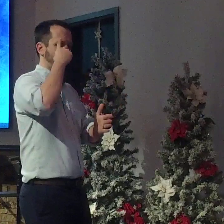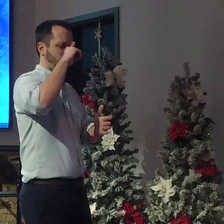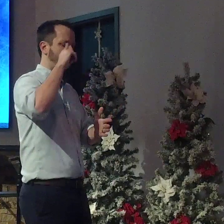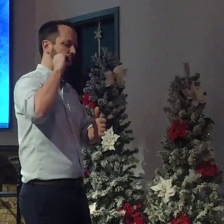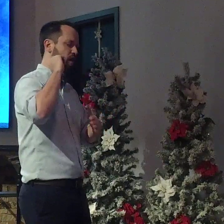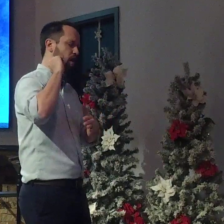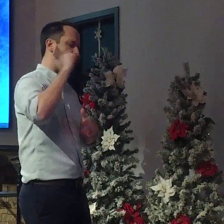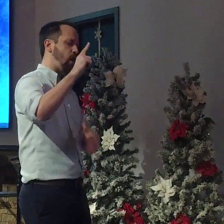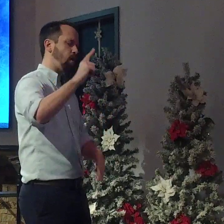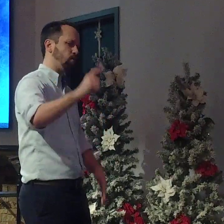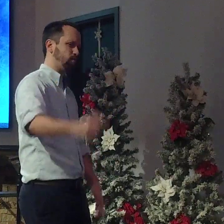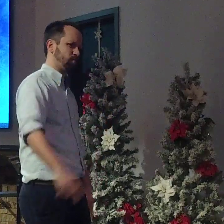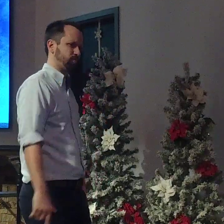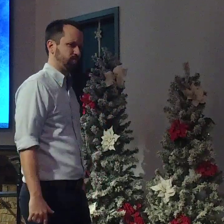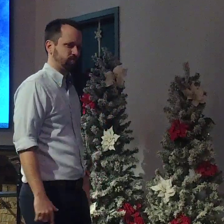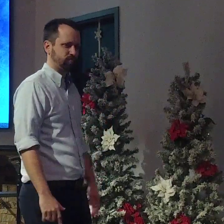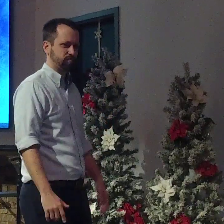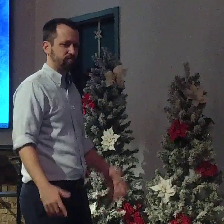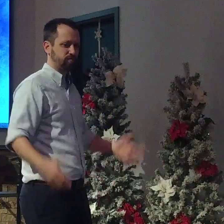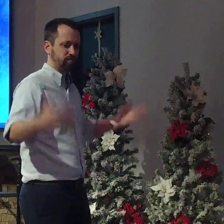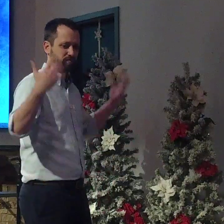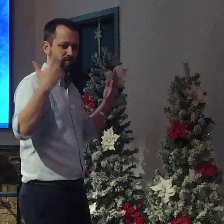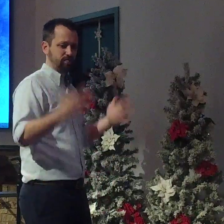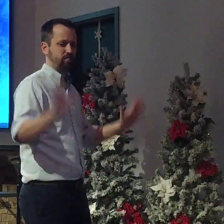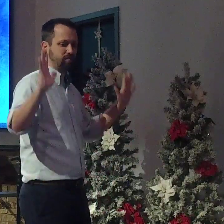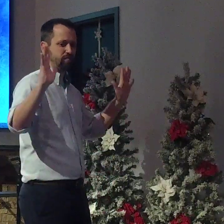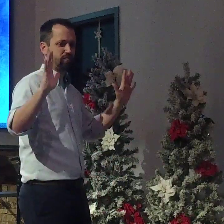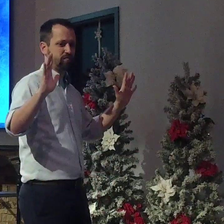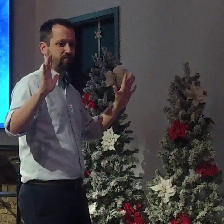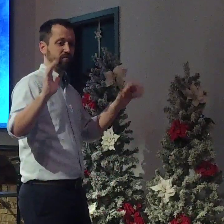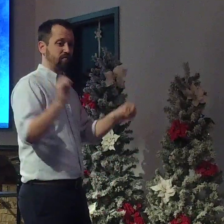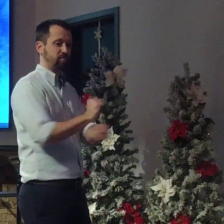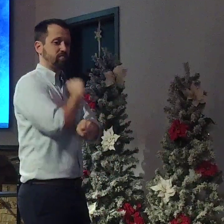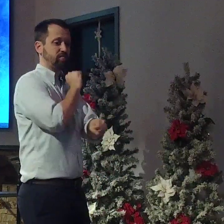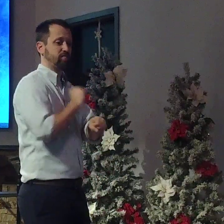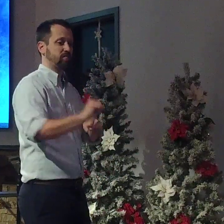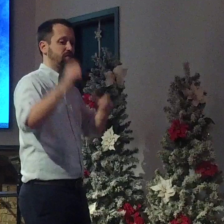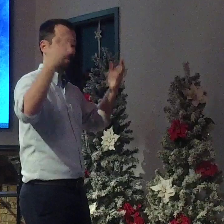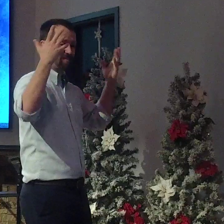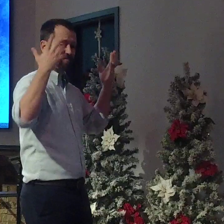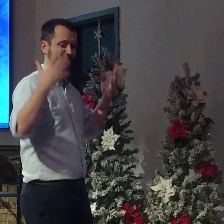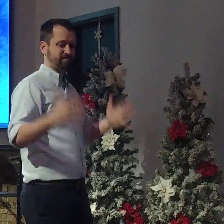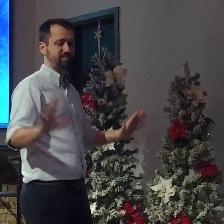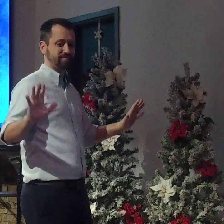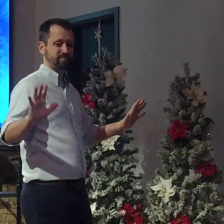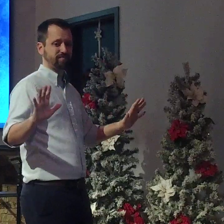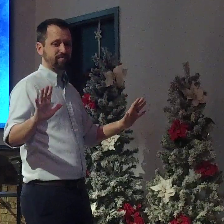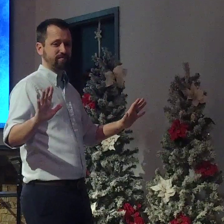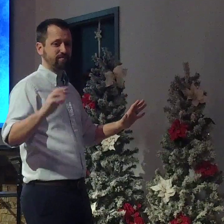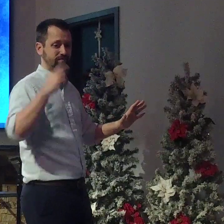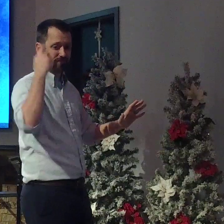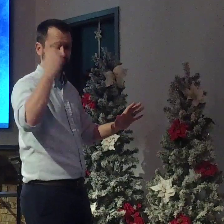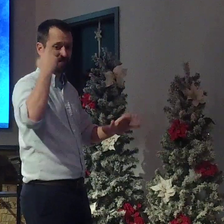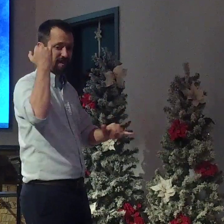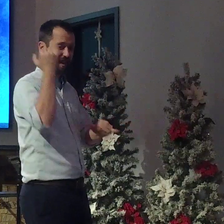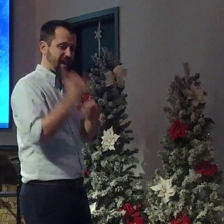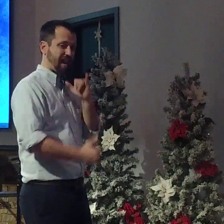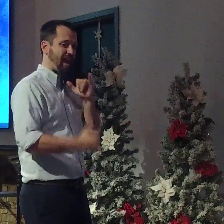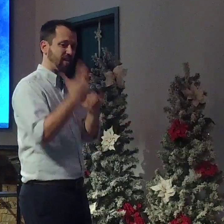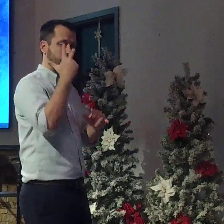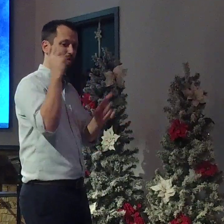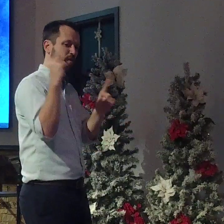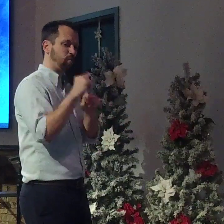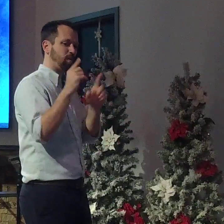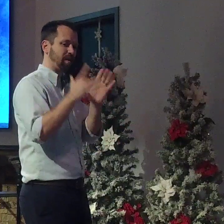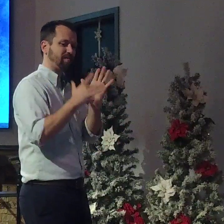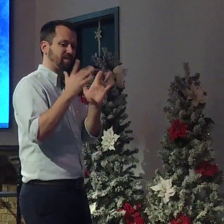you know, it's not anything else in addition to that, because when we add on to what Christ has done,